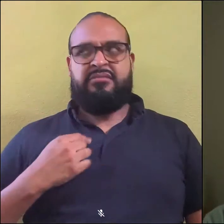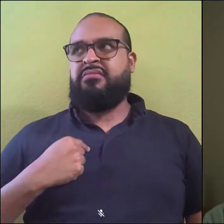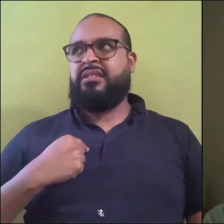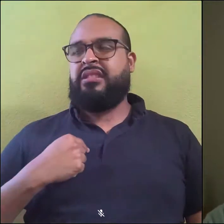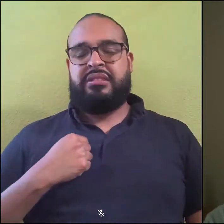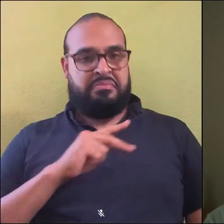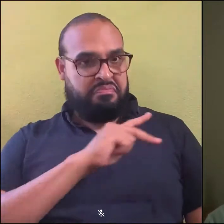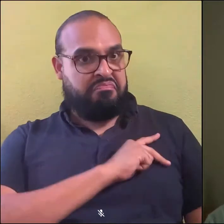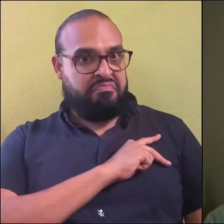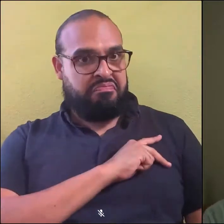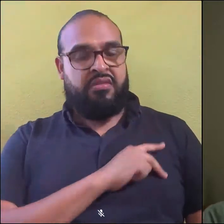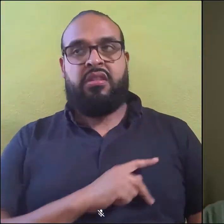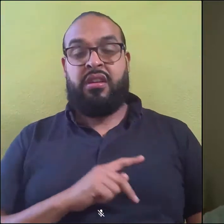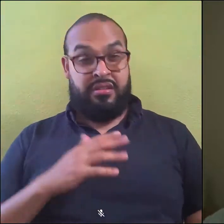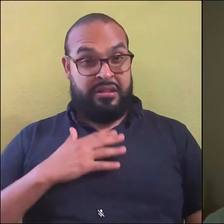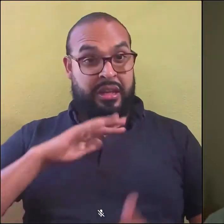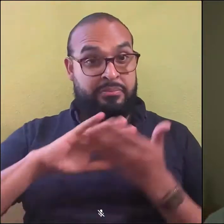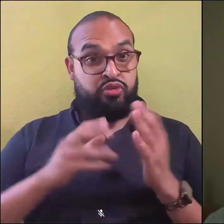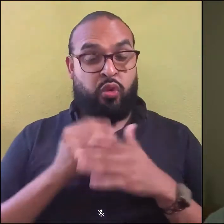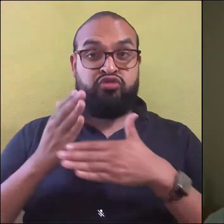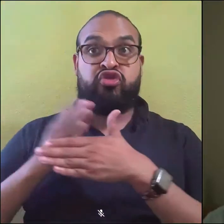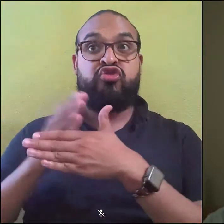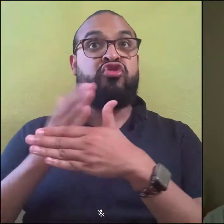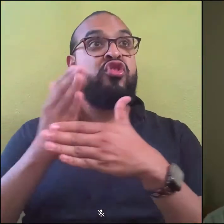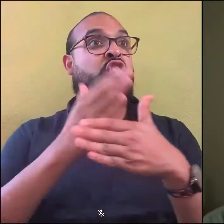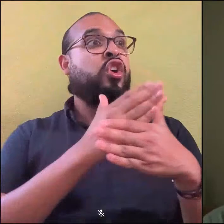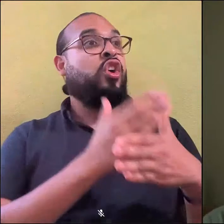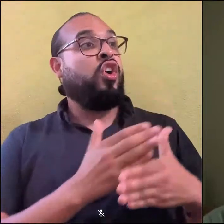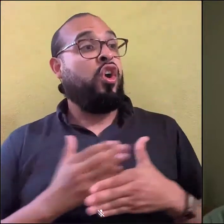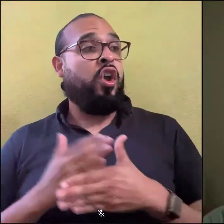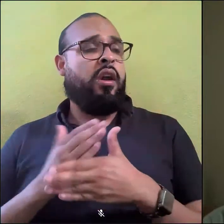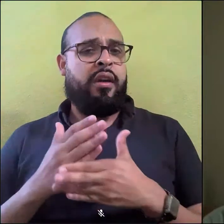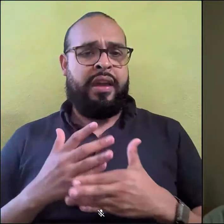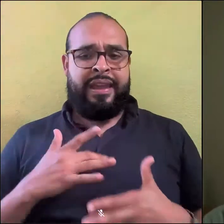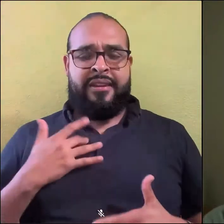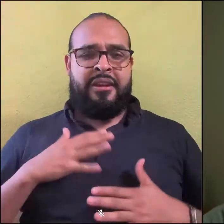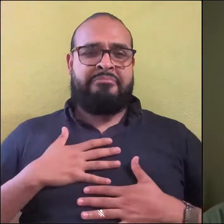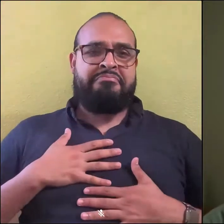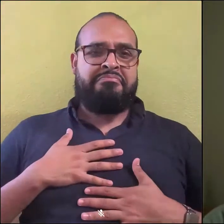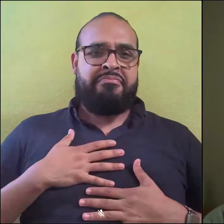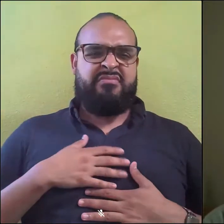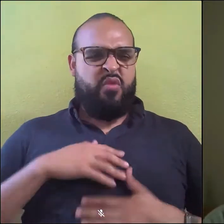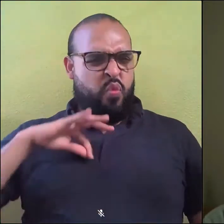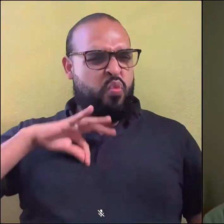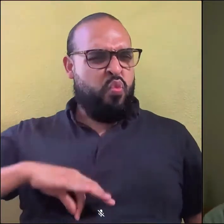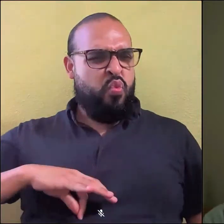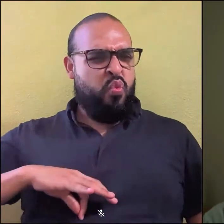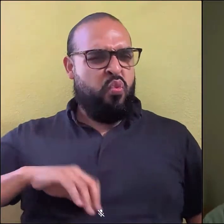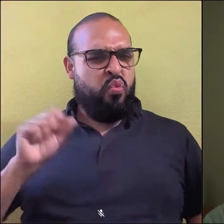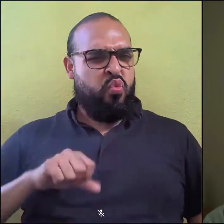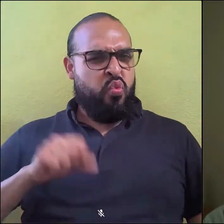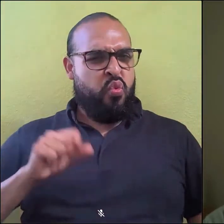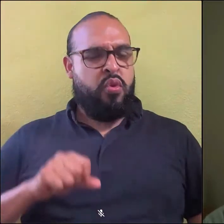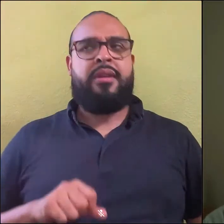that I like to tell everyone a lot of my story. I like to tell people where I come from, the